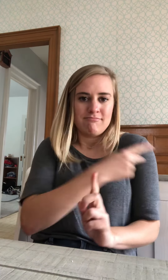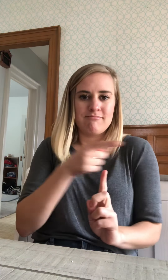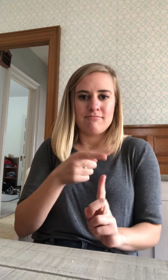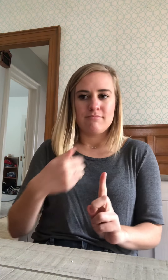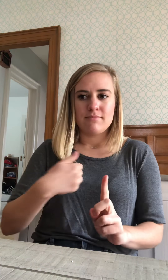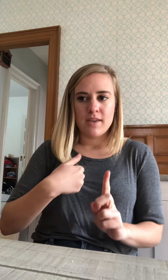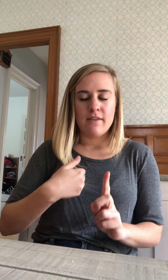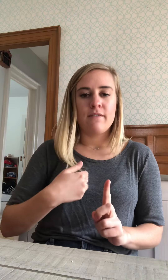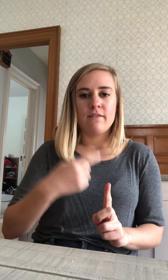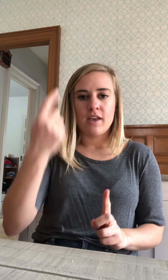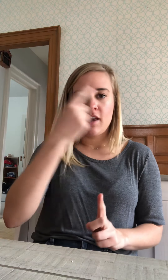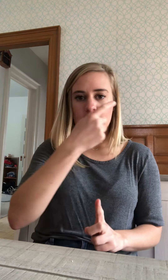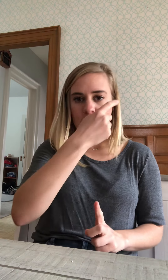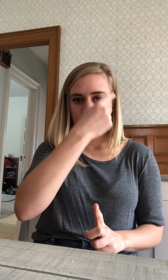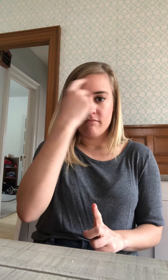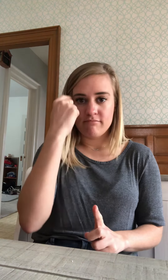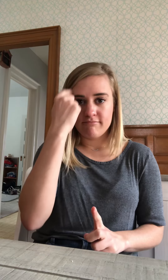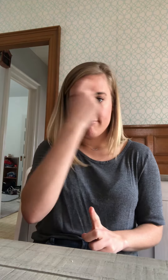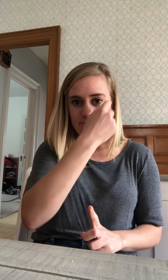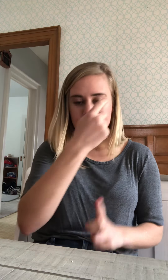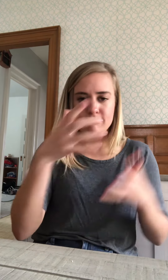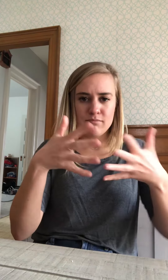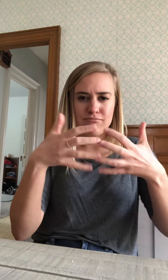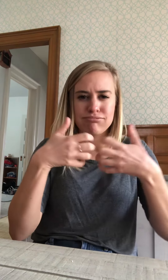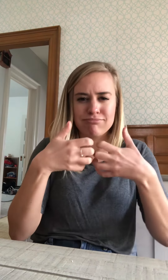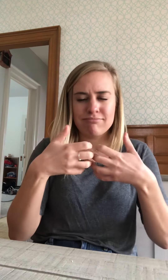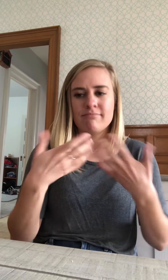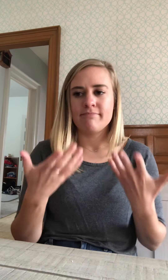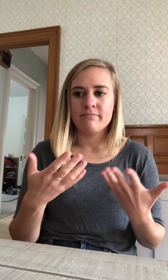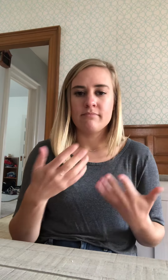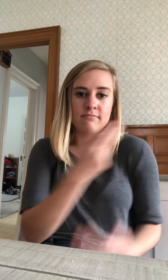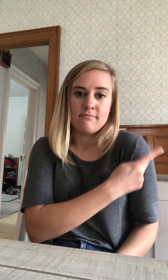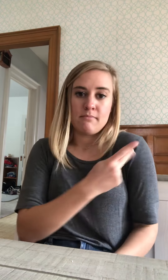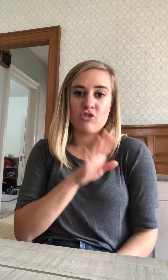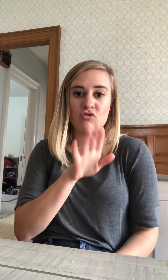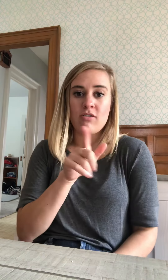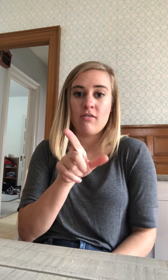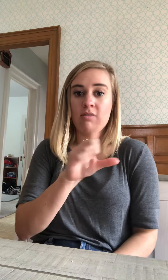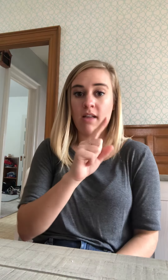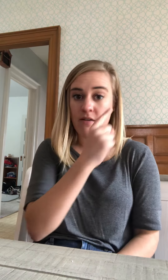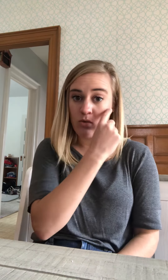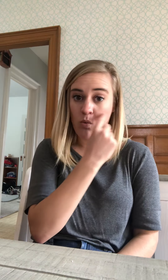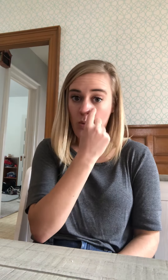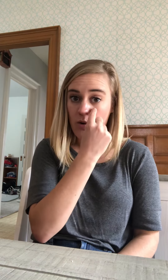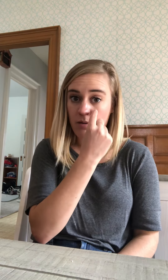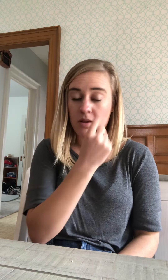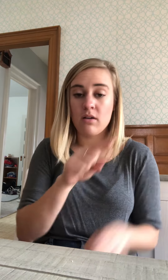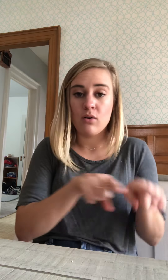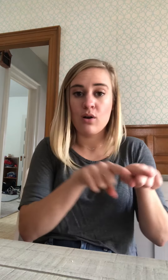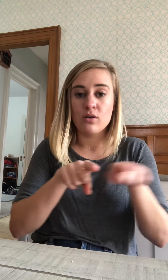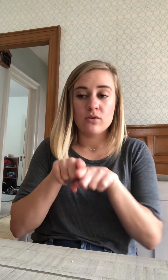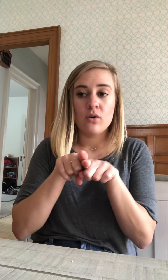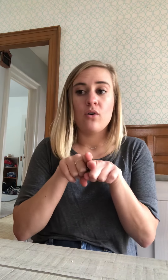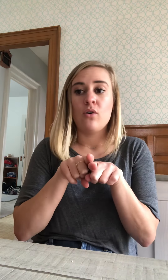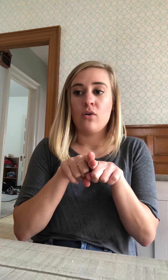fracture. If you look at the forehead, that's all crunched. The patient's left orbit is also in multiple